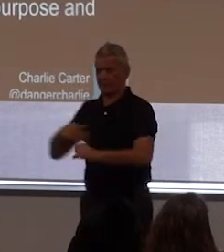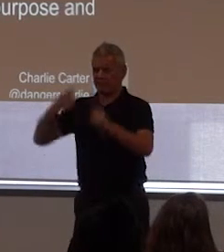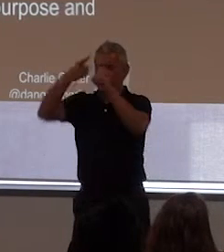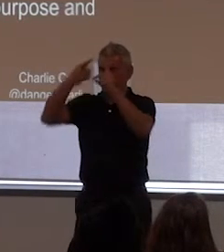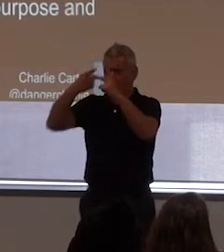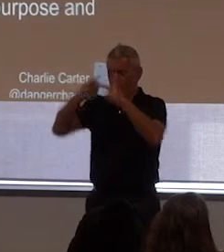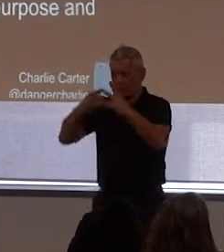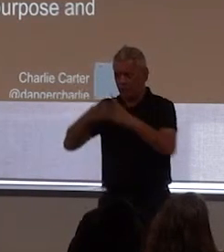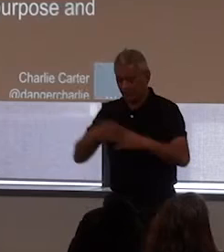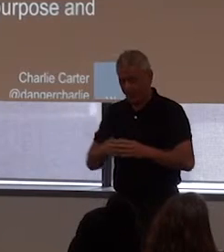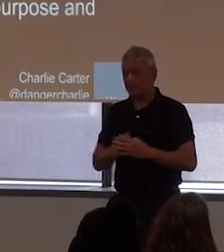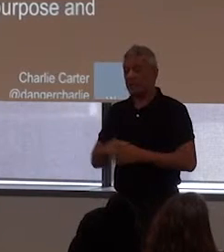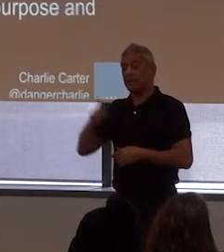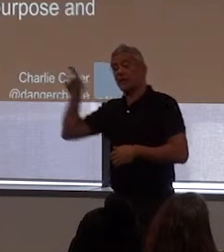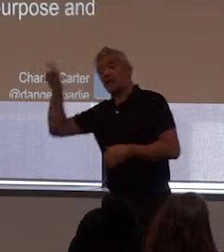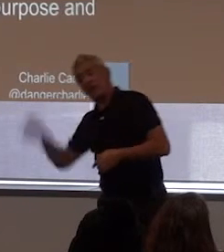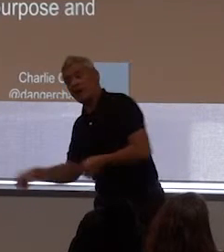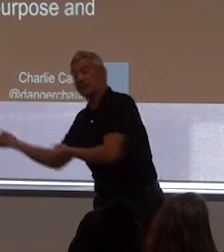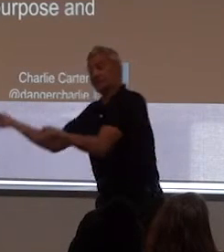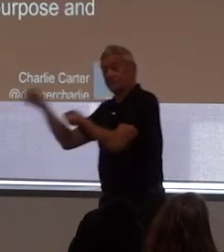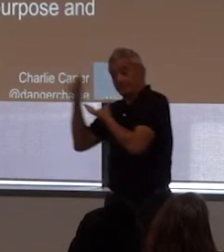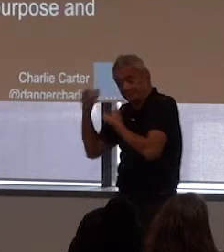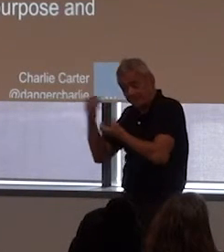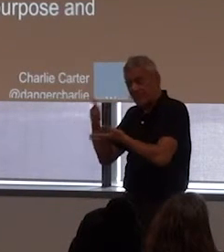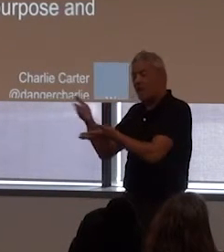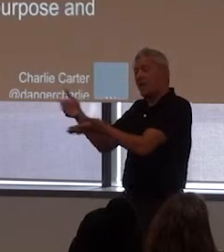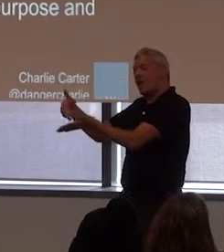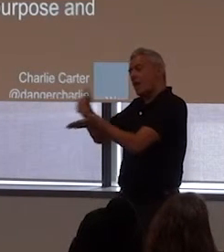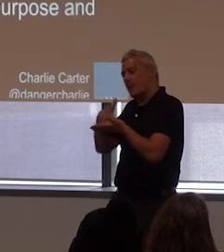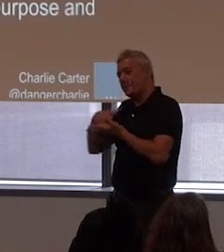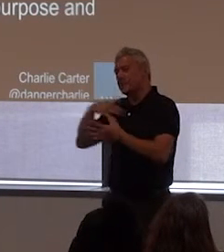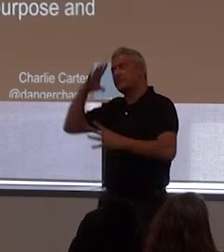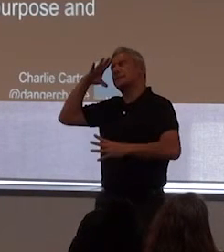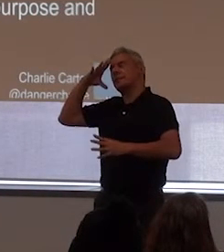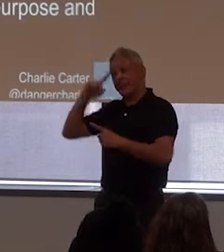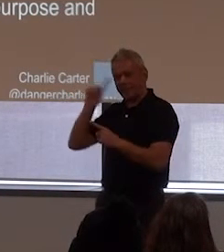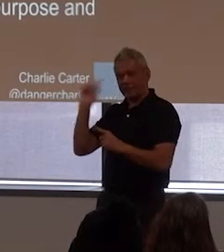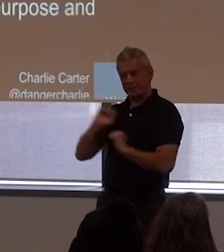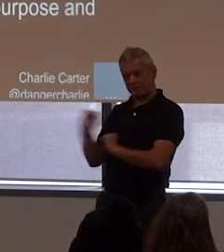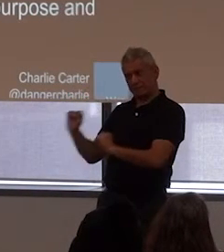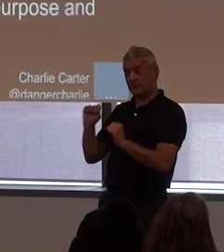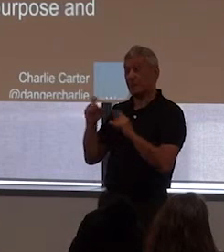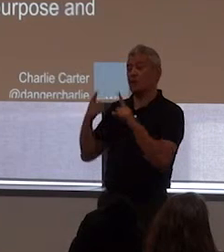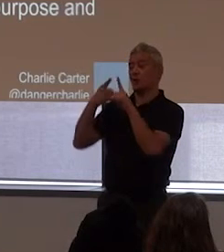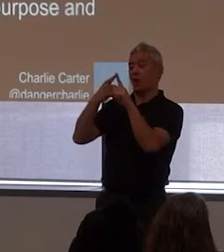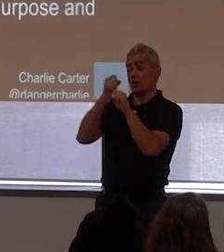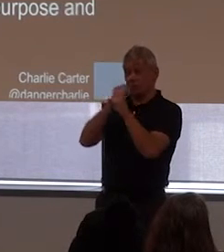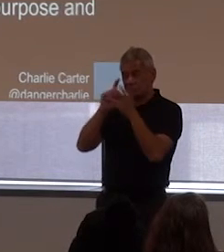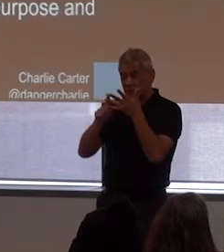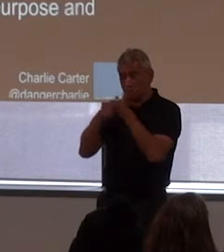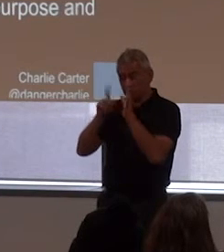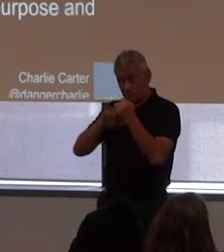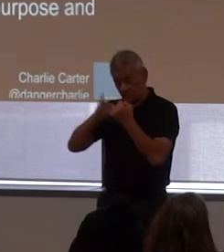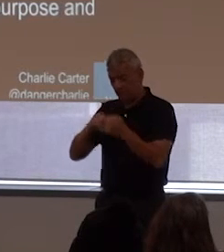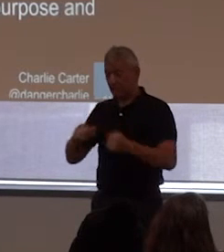audience and guided by a defined purpose and goals. Have a clear purpose. Start with that straight up. Design for clarity